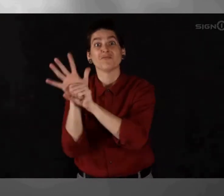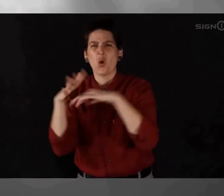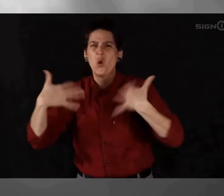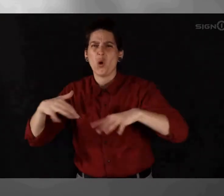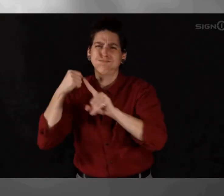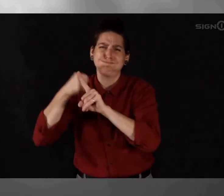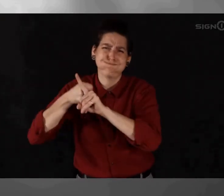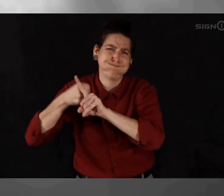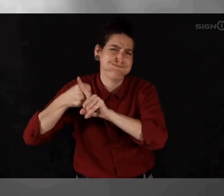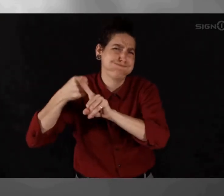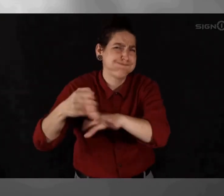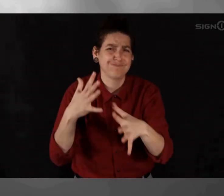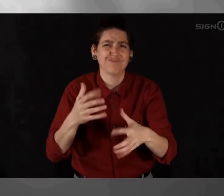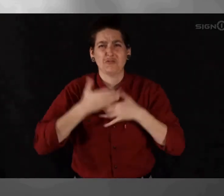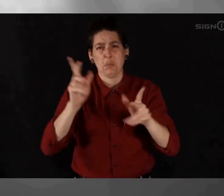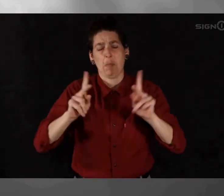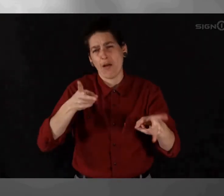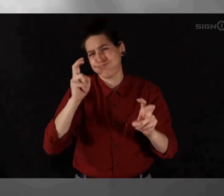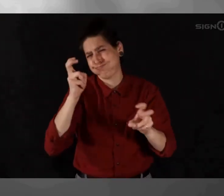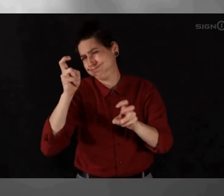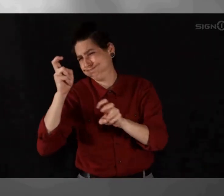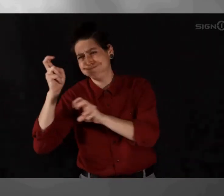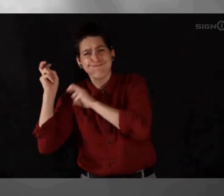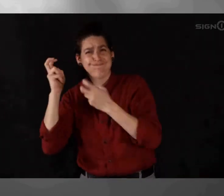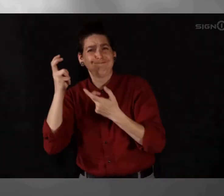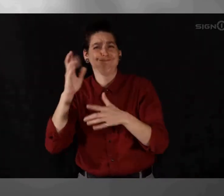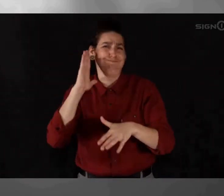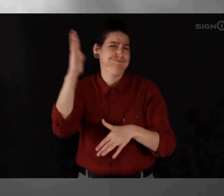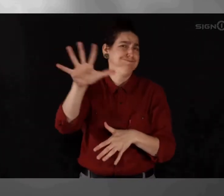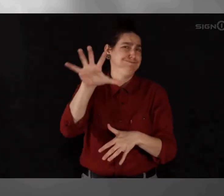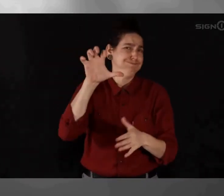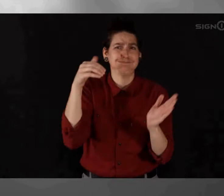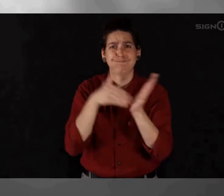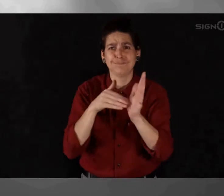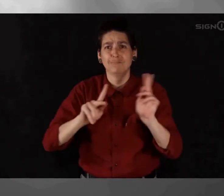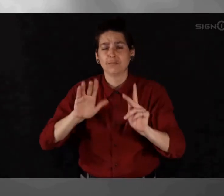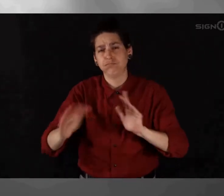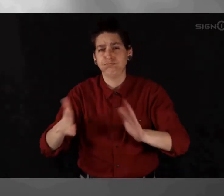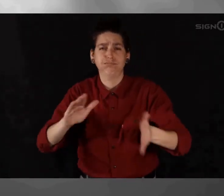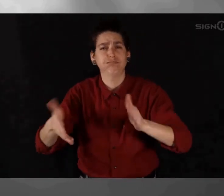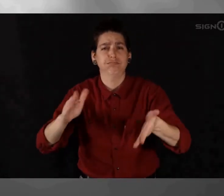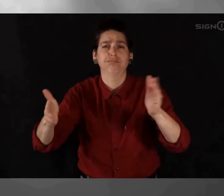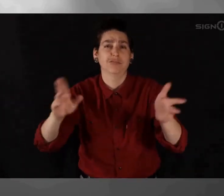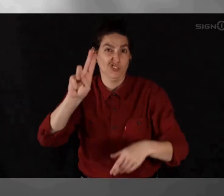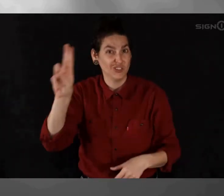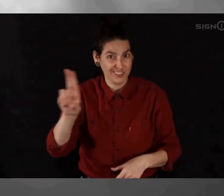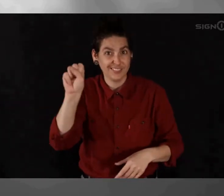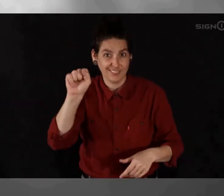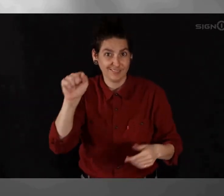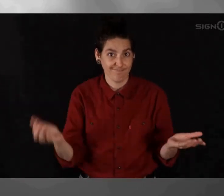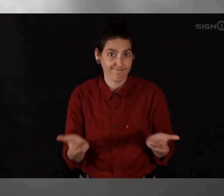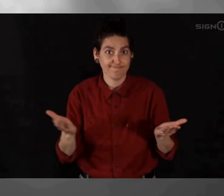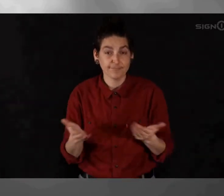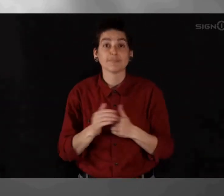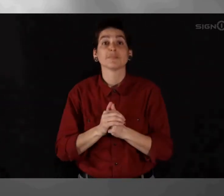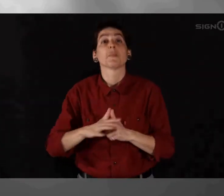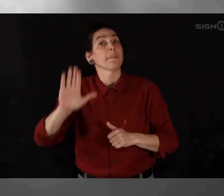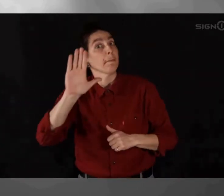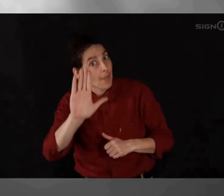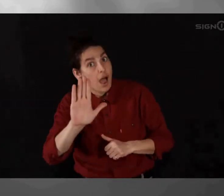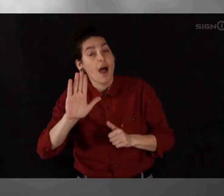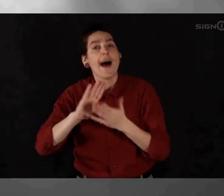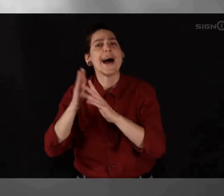and over 500,000 people have died in the US. The bright, shining light in fighting COVID-19 is